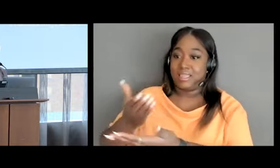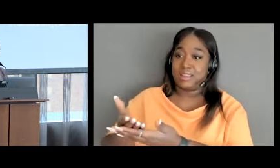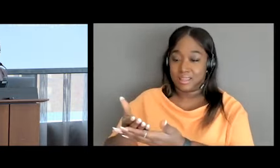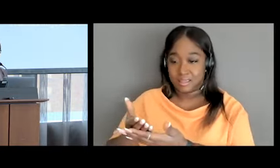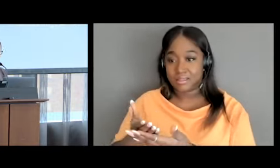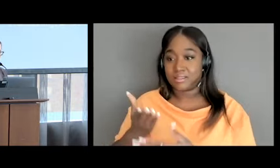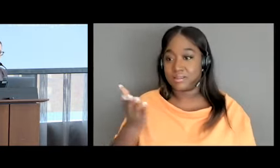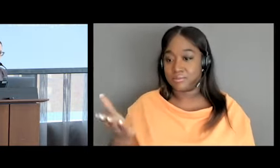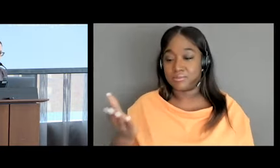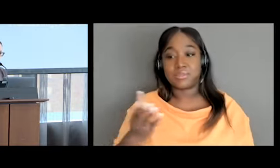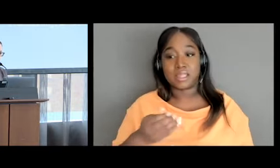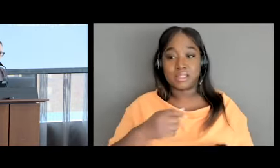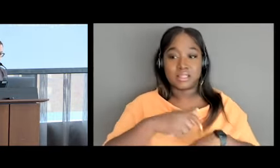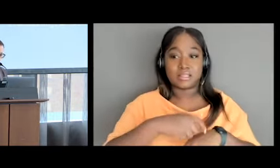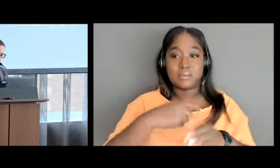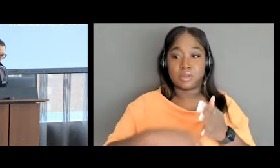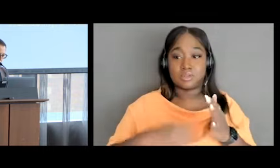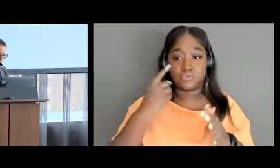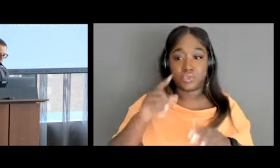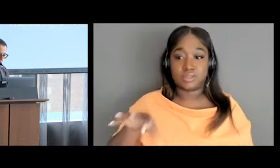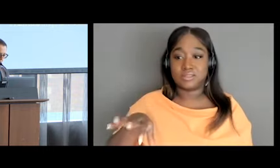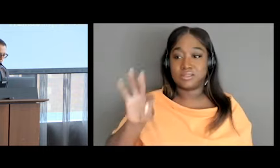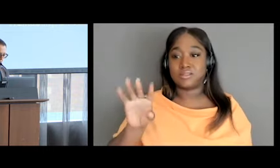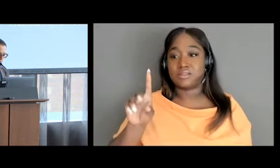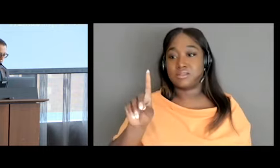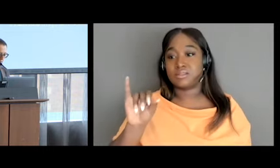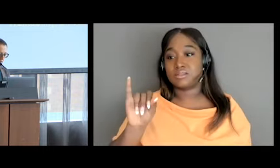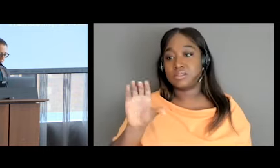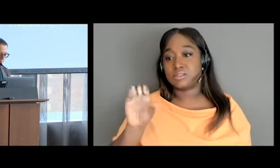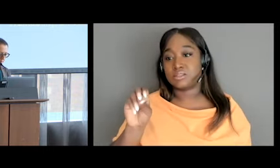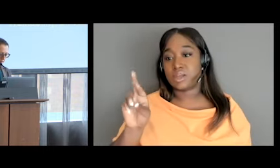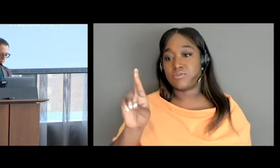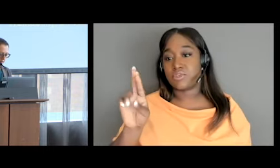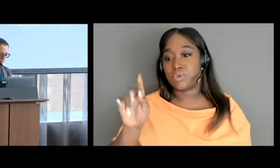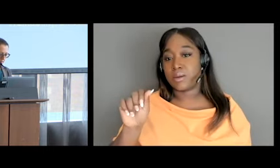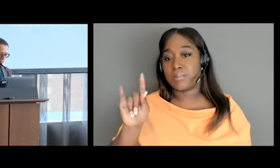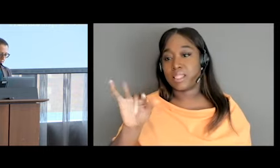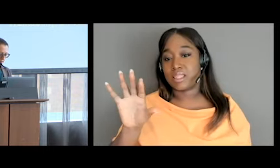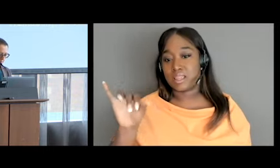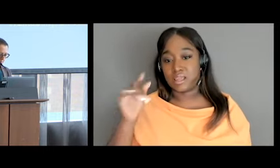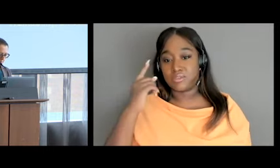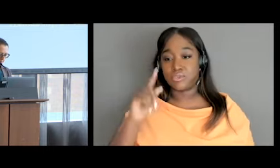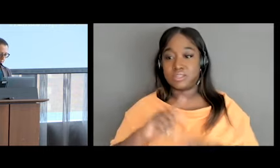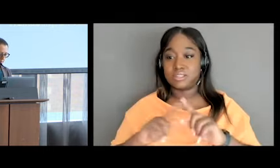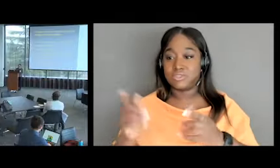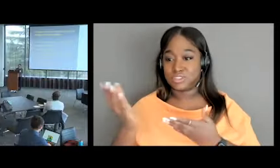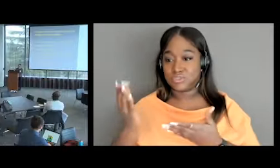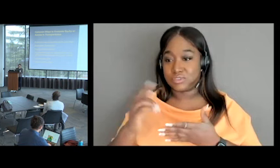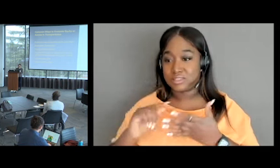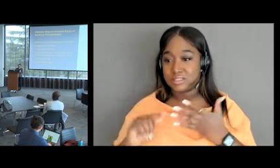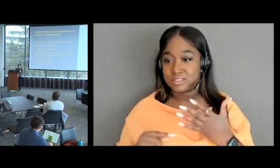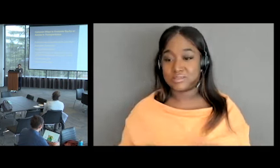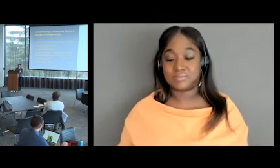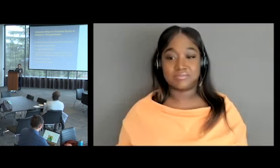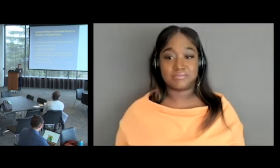for discoverability of services. Yeah. Thank you for the mic. This is Doreen